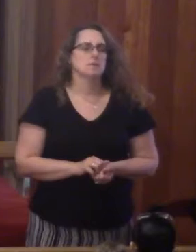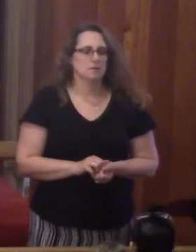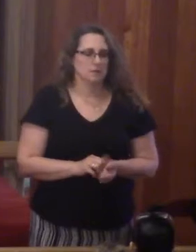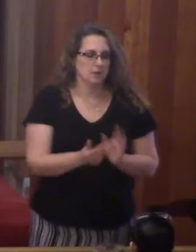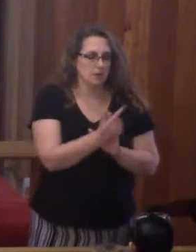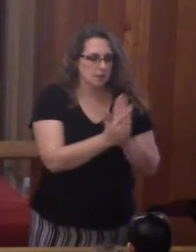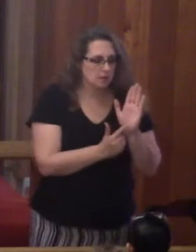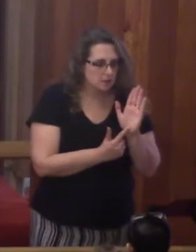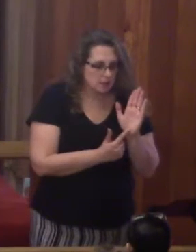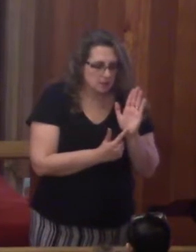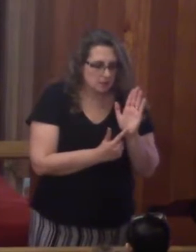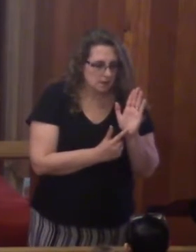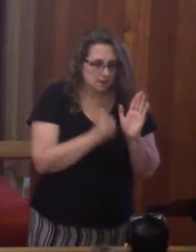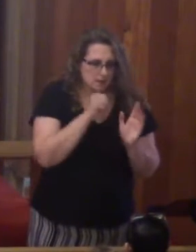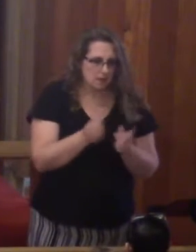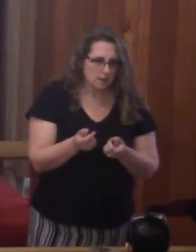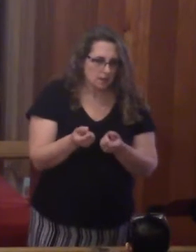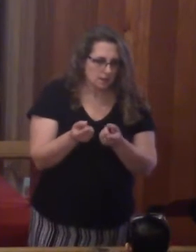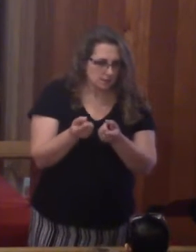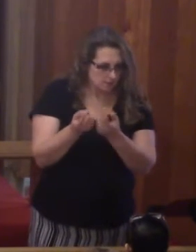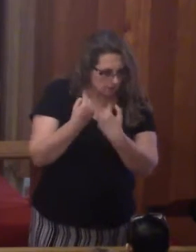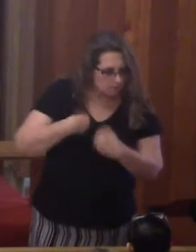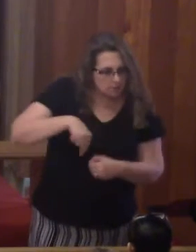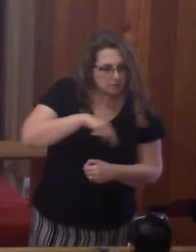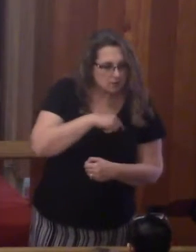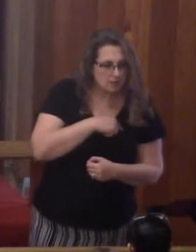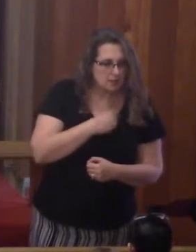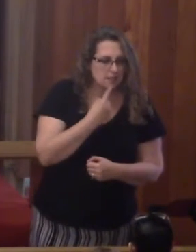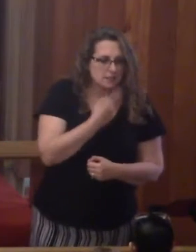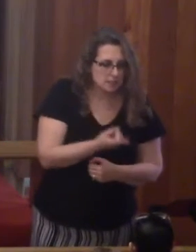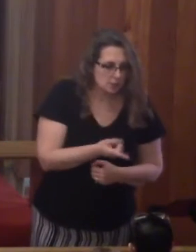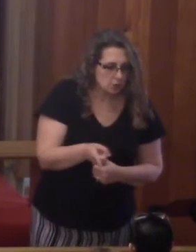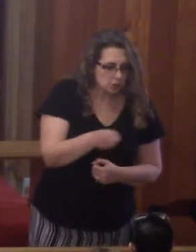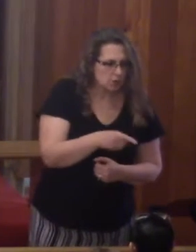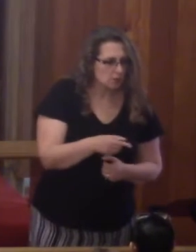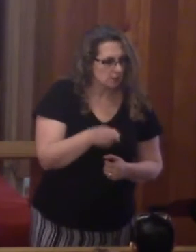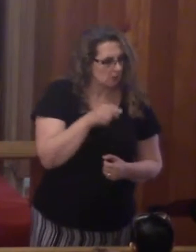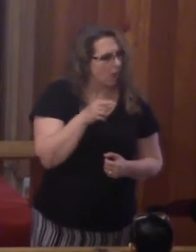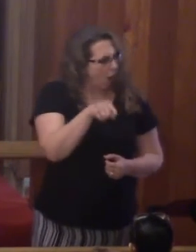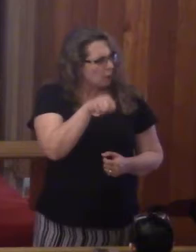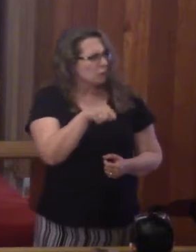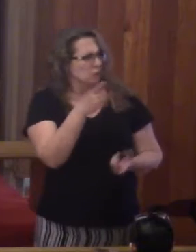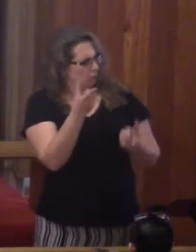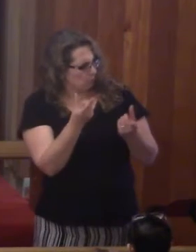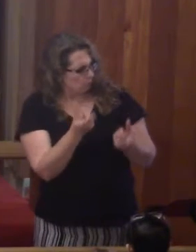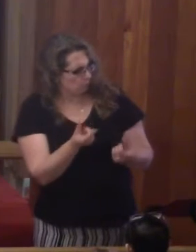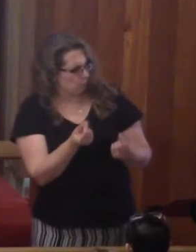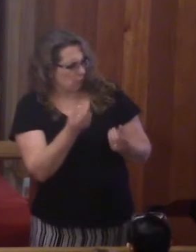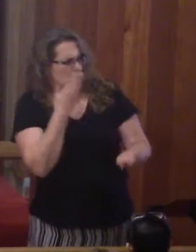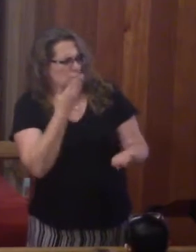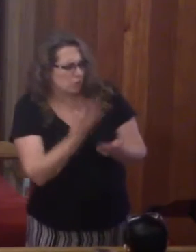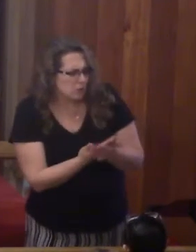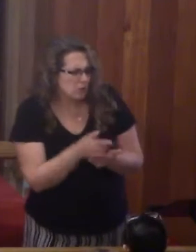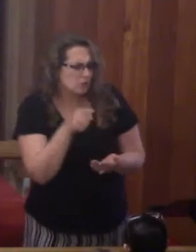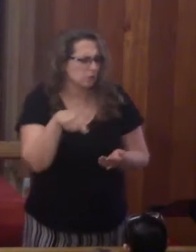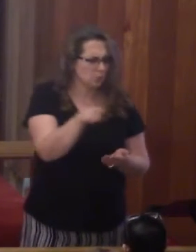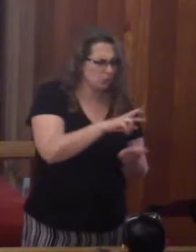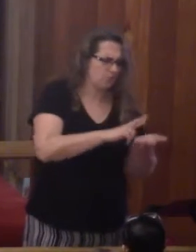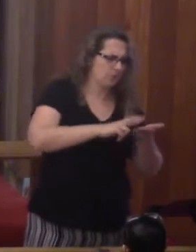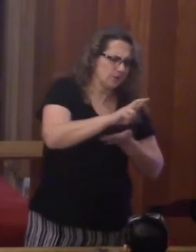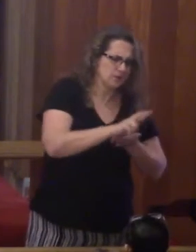The law does not come to you to tell you you've done a great job this week of being righteous.